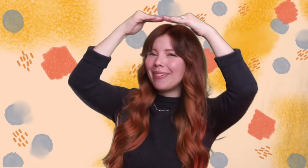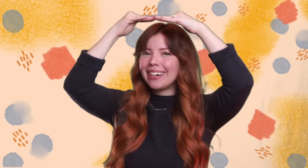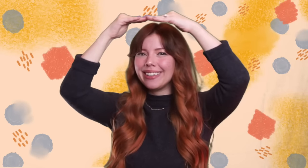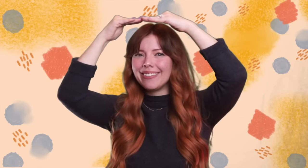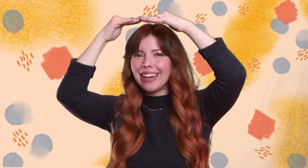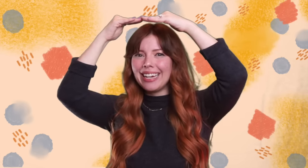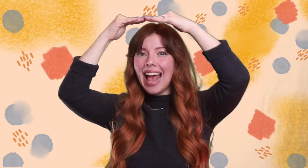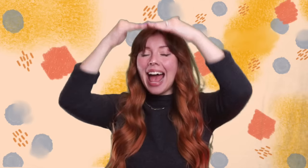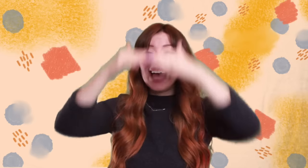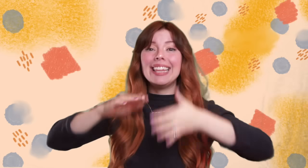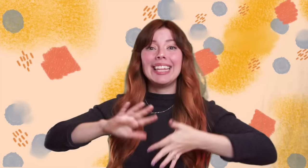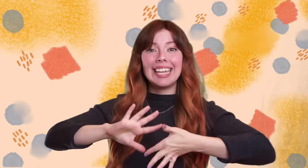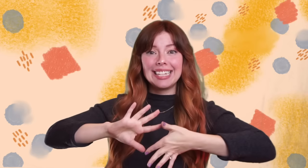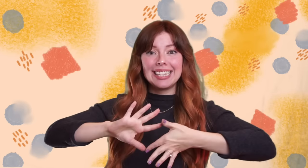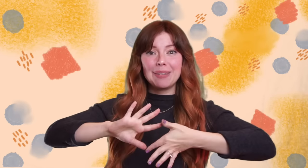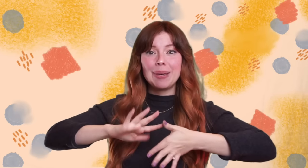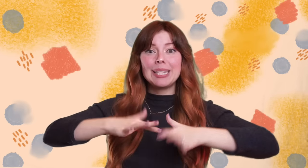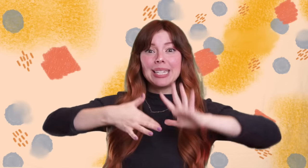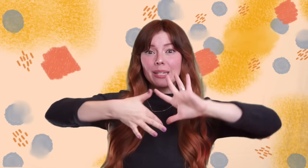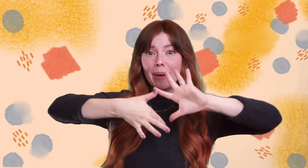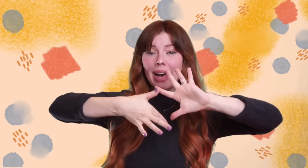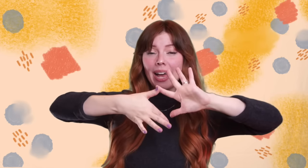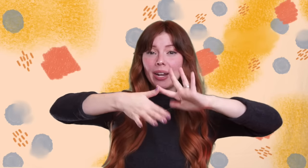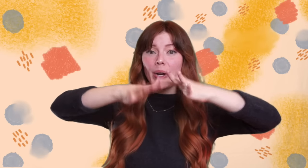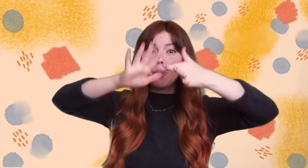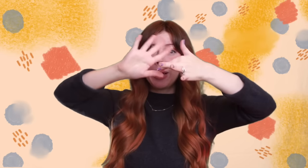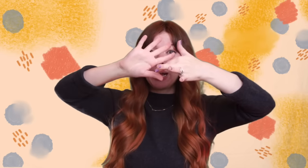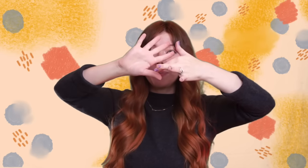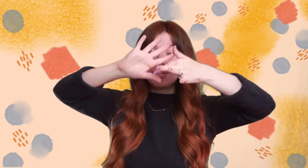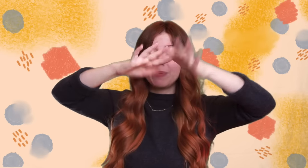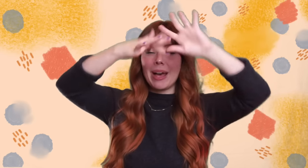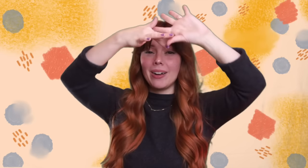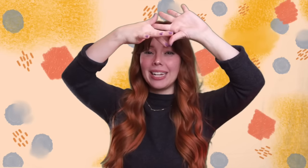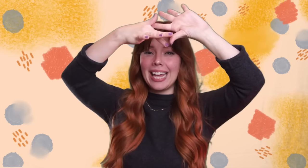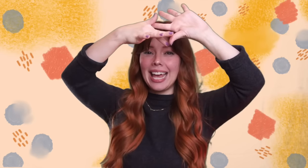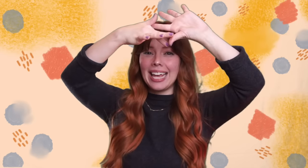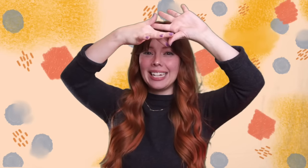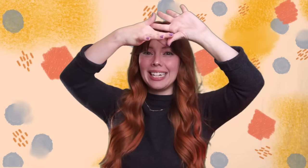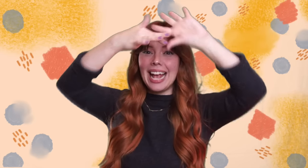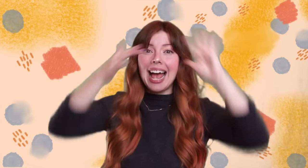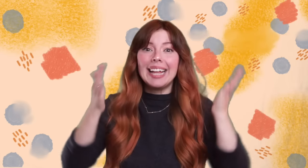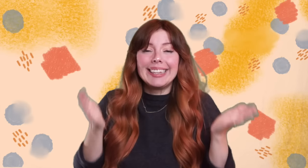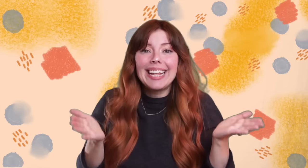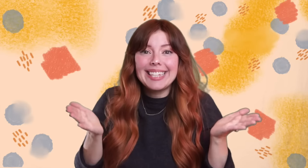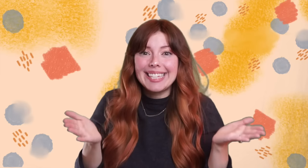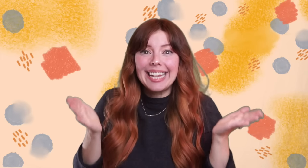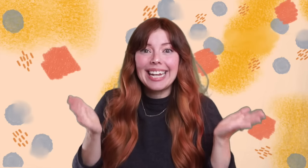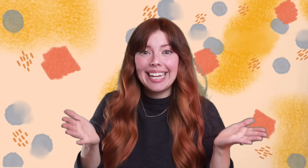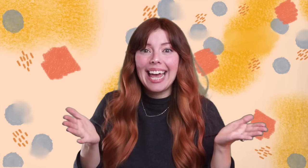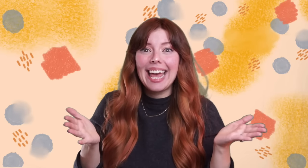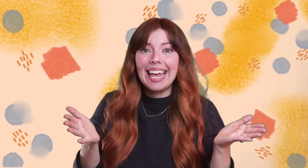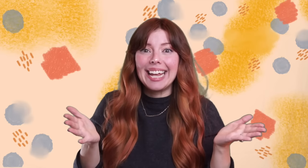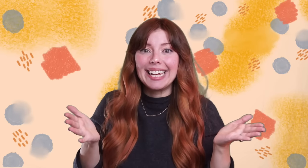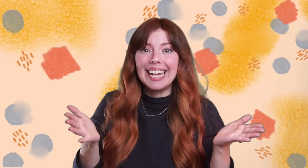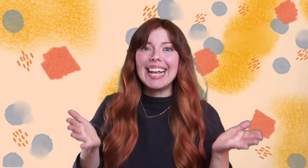the rain. And the Itsy Bitsy Spider went up the spout again. Let's sing it again.